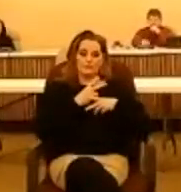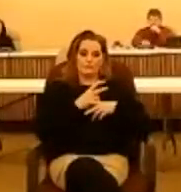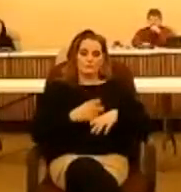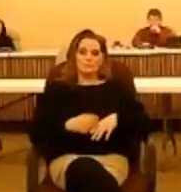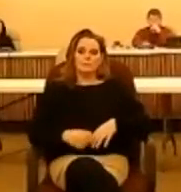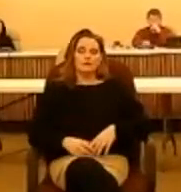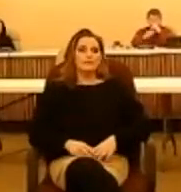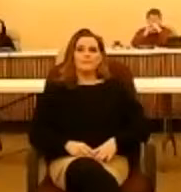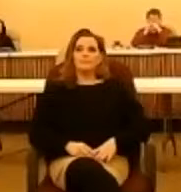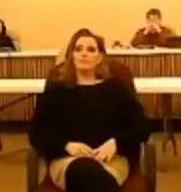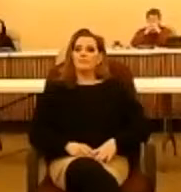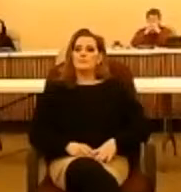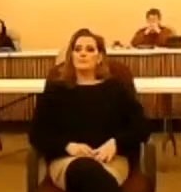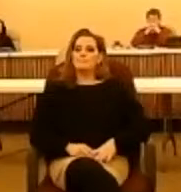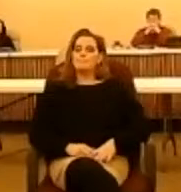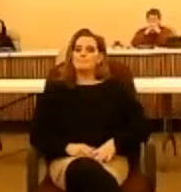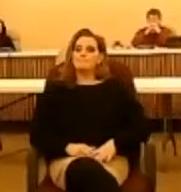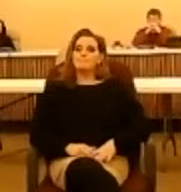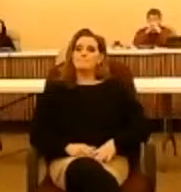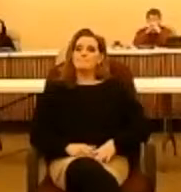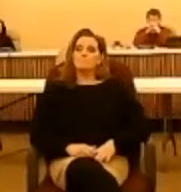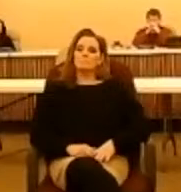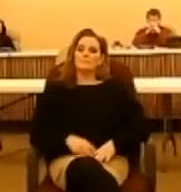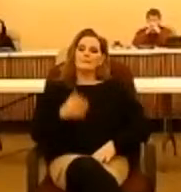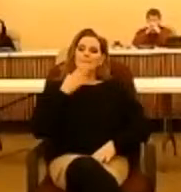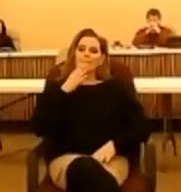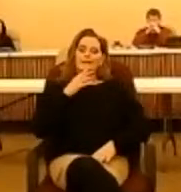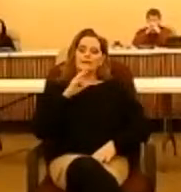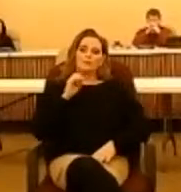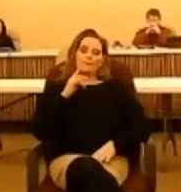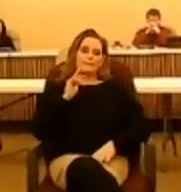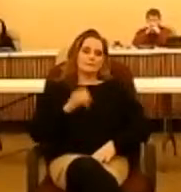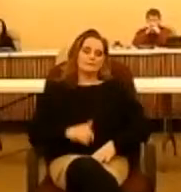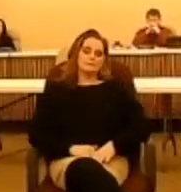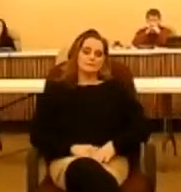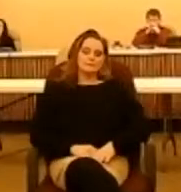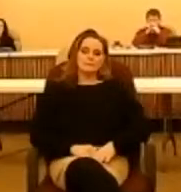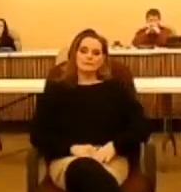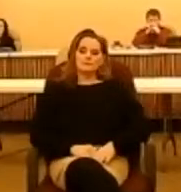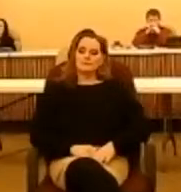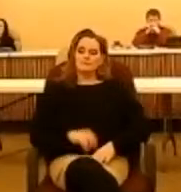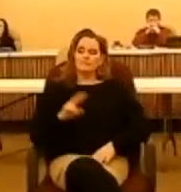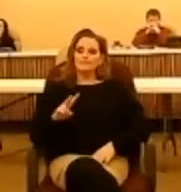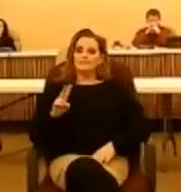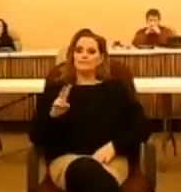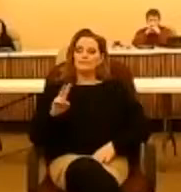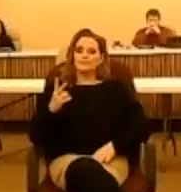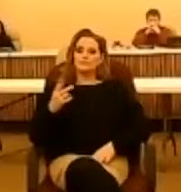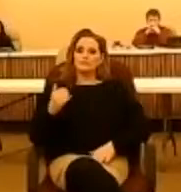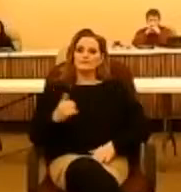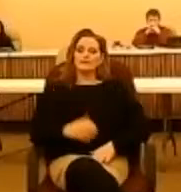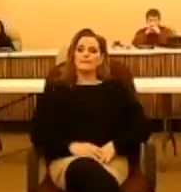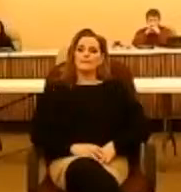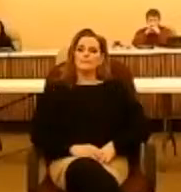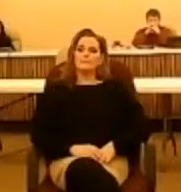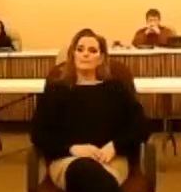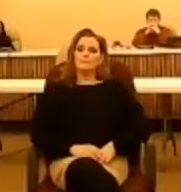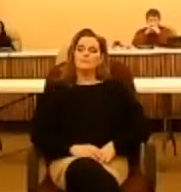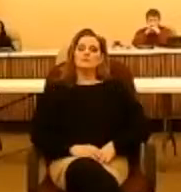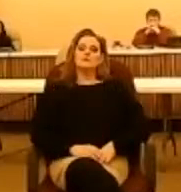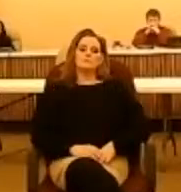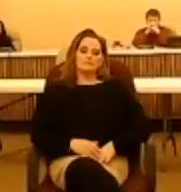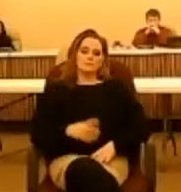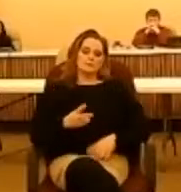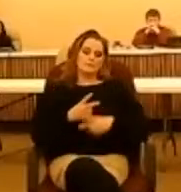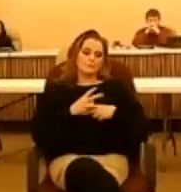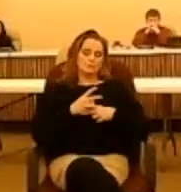That microphone isn't on. You're right. Thank you, Becky. Is that better? That's twice. It's way better. Thank you. Under the supervisor's